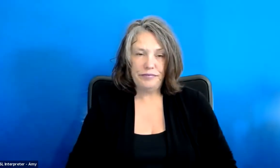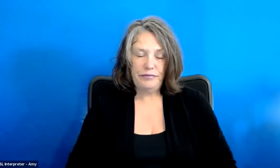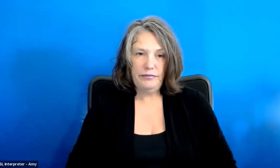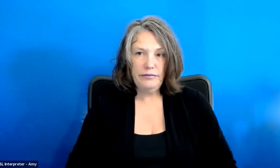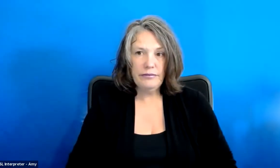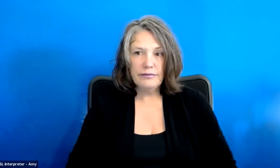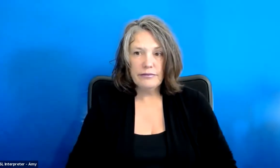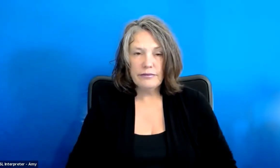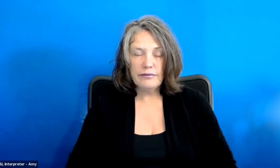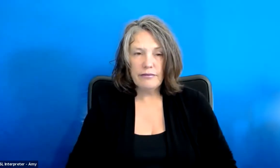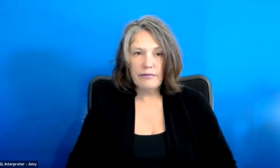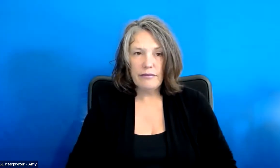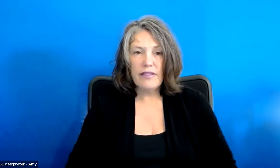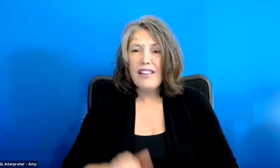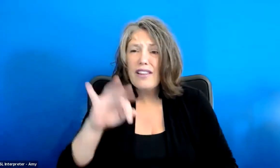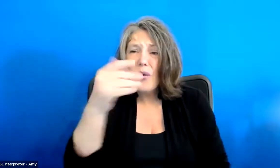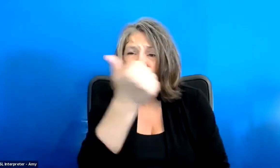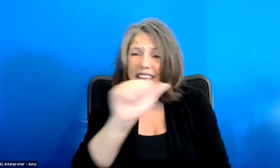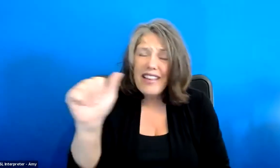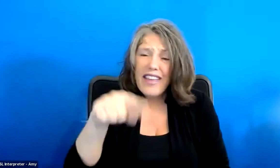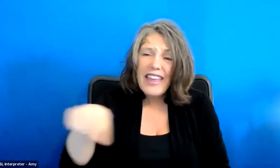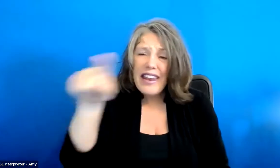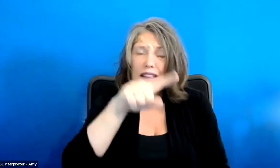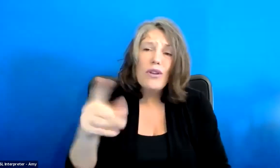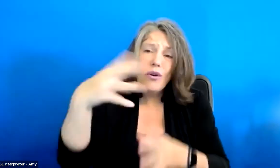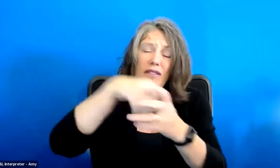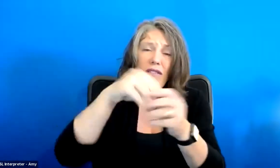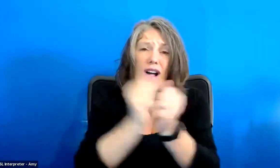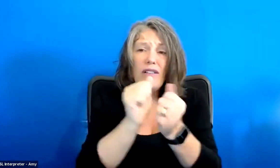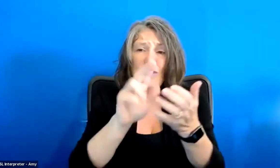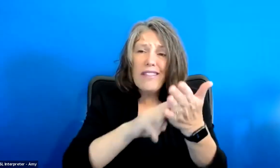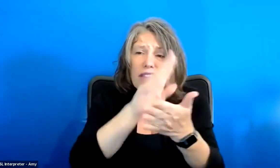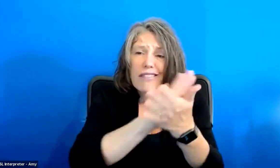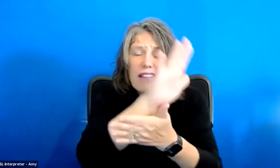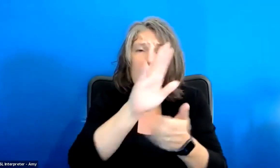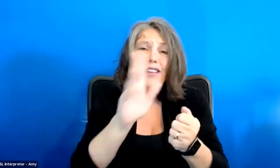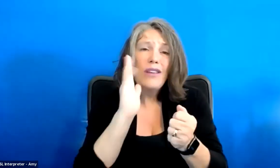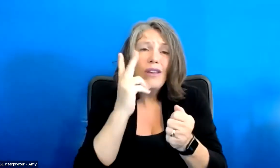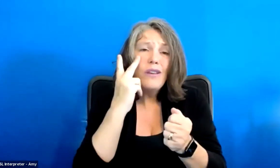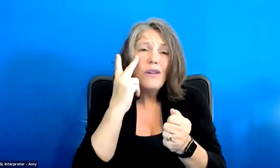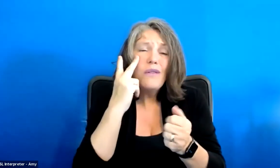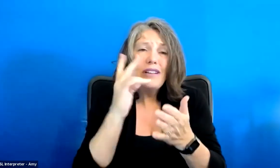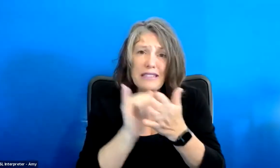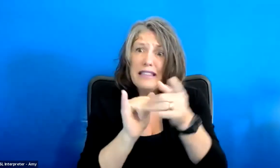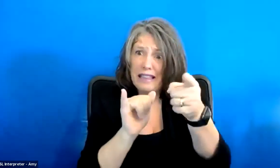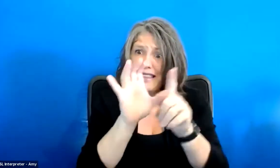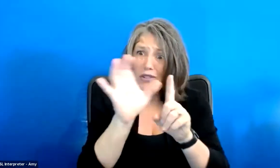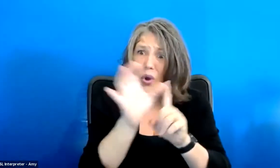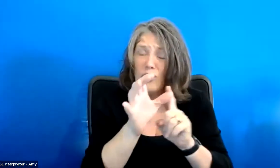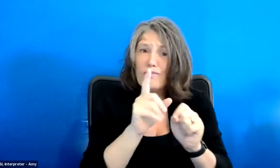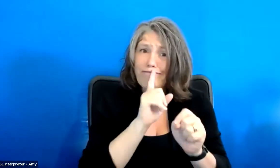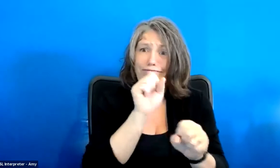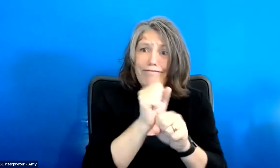So if any of you are involved in higher ed, you'll see that this culture absolutely does exist,